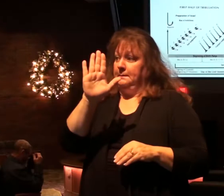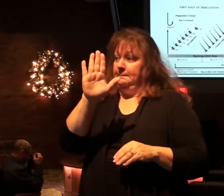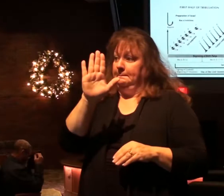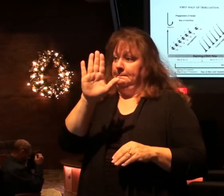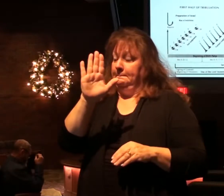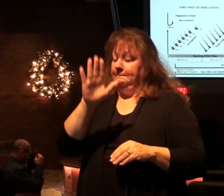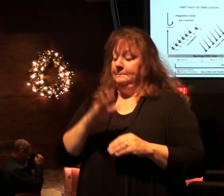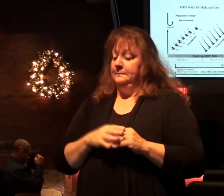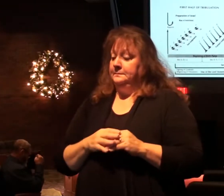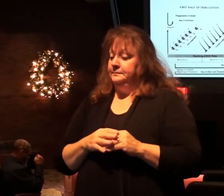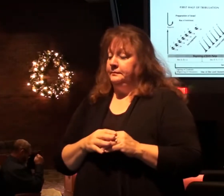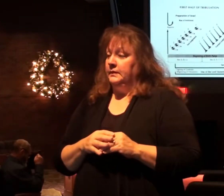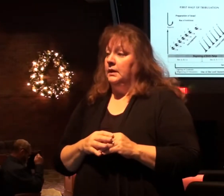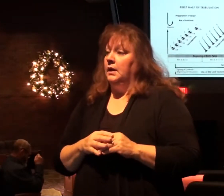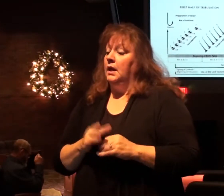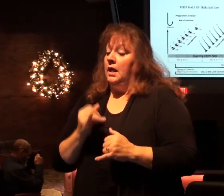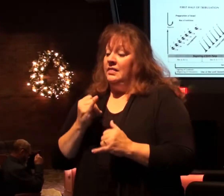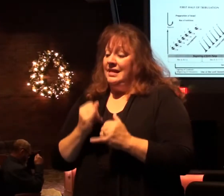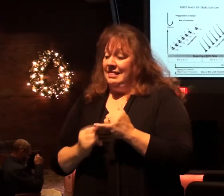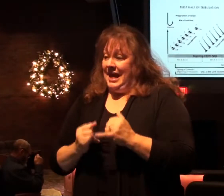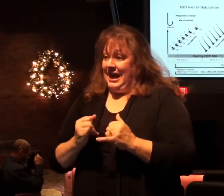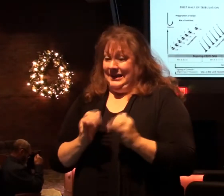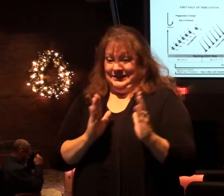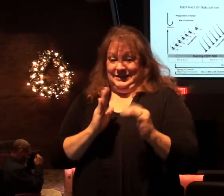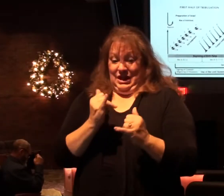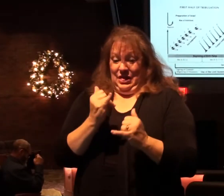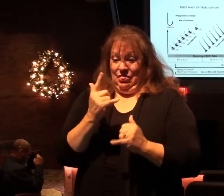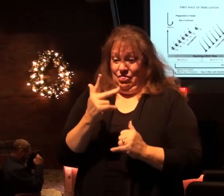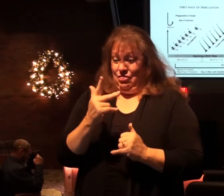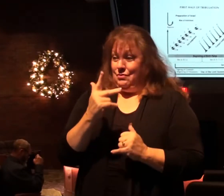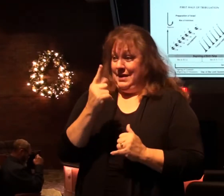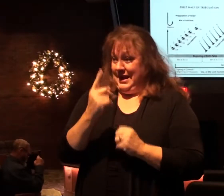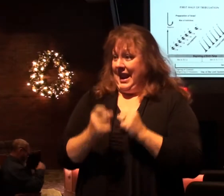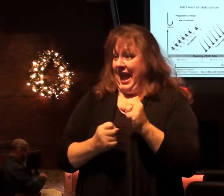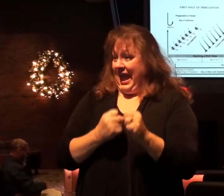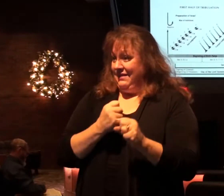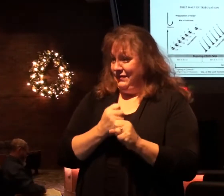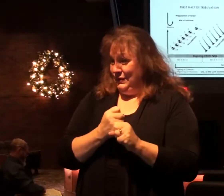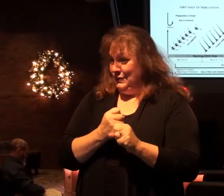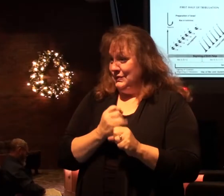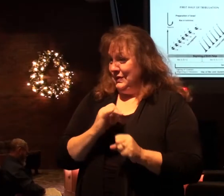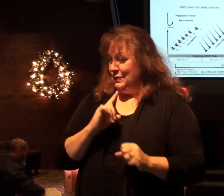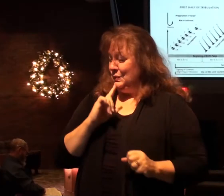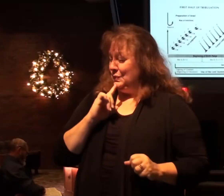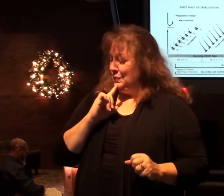people. And the last half of this 7-year period is really